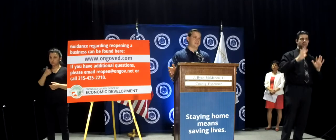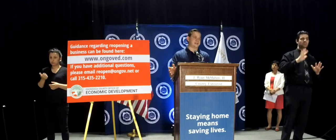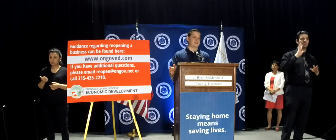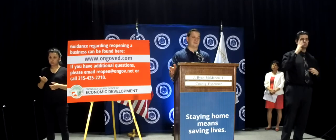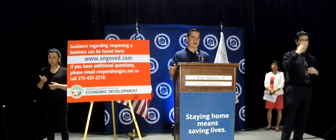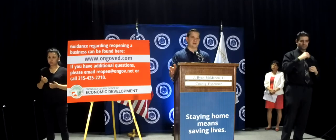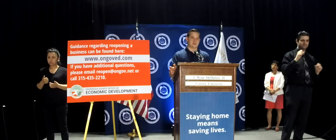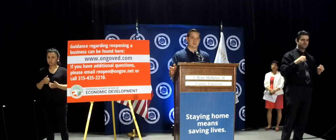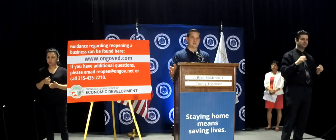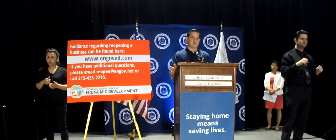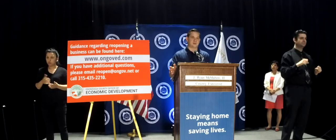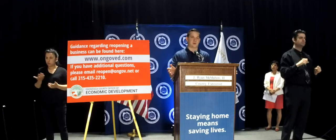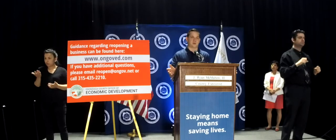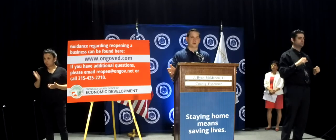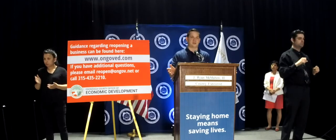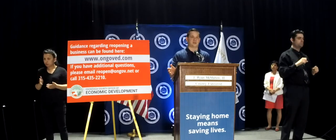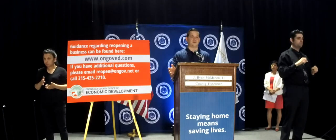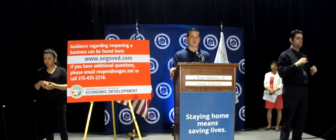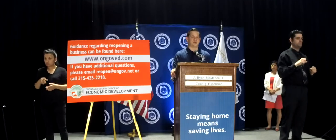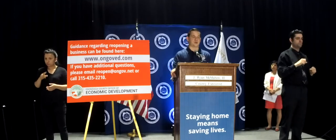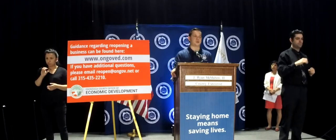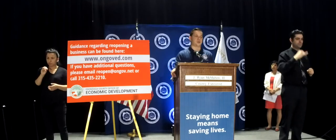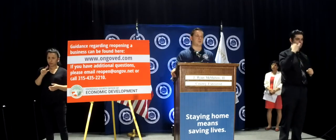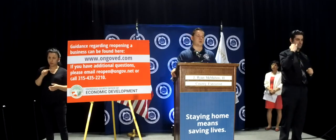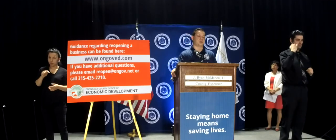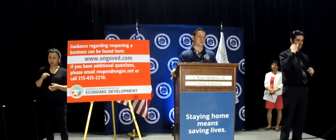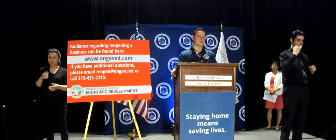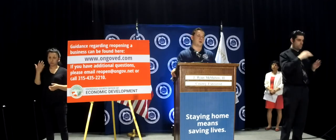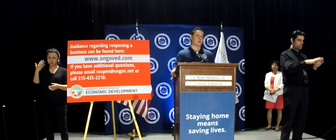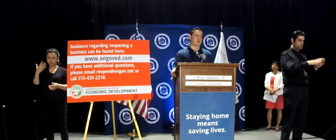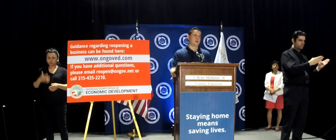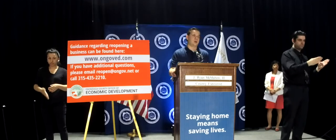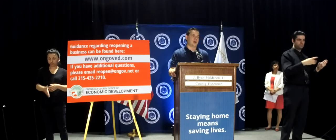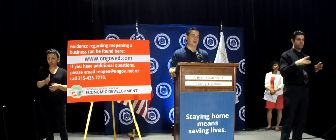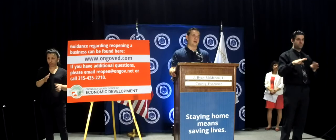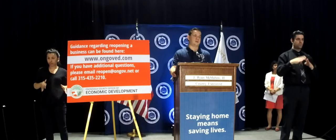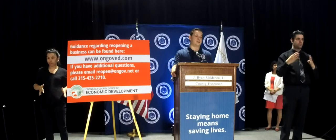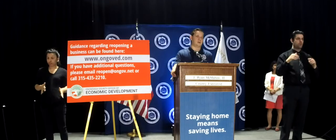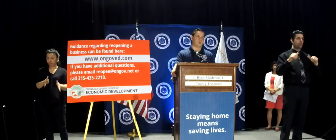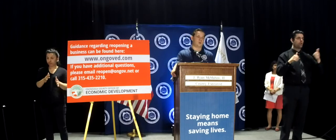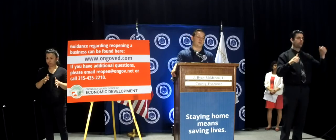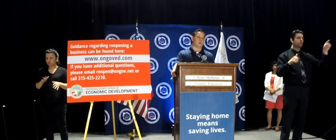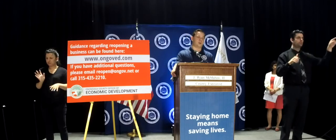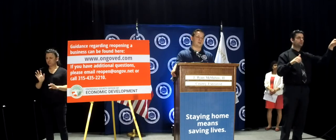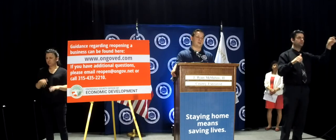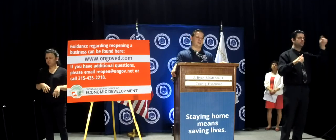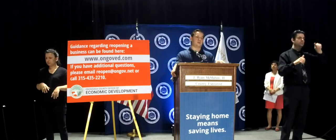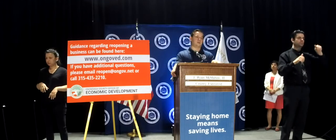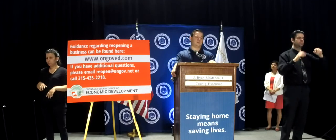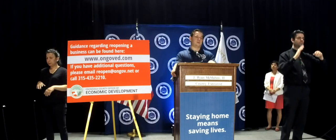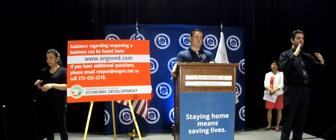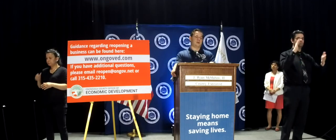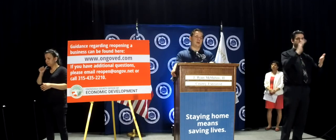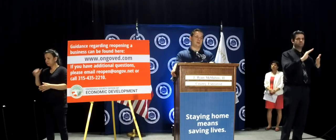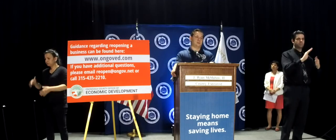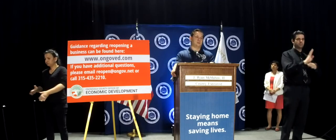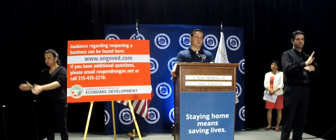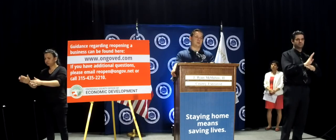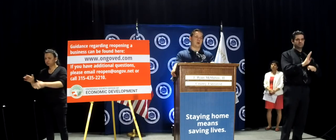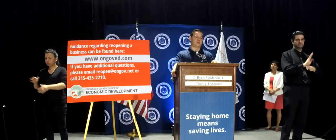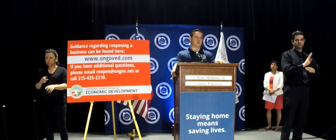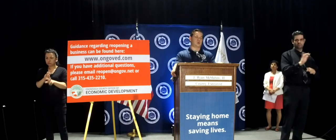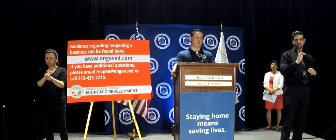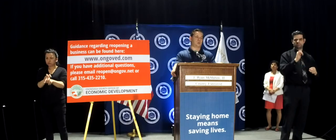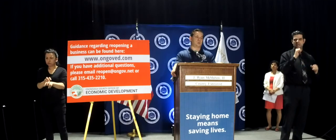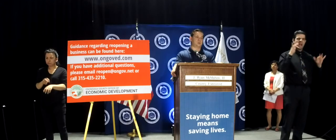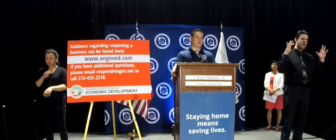actually de-densifies the recreational infrastructure in the community. So, we're doing things